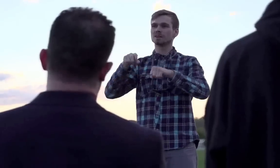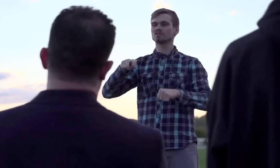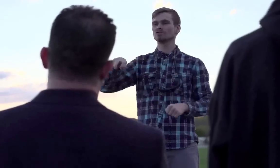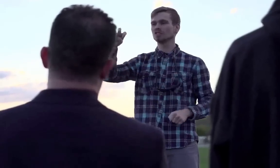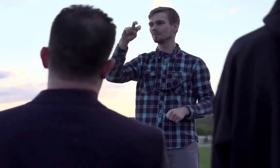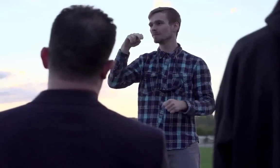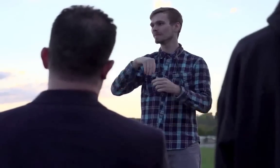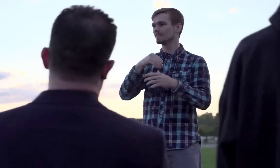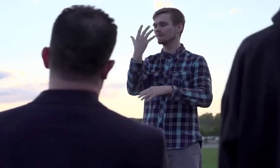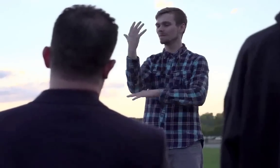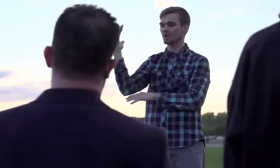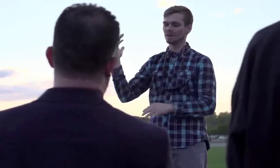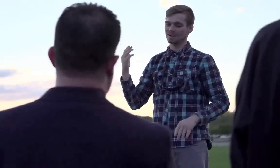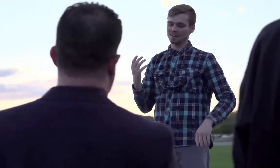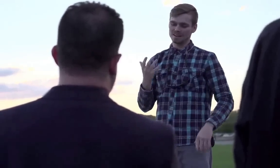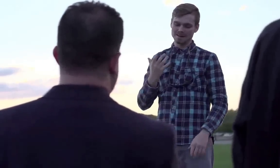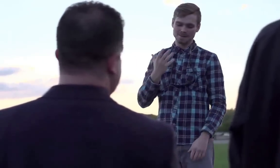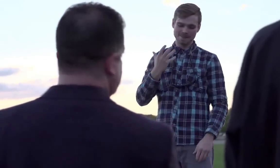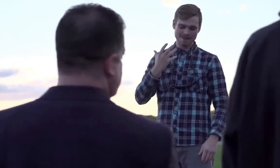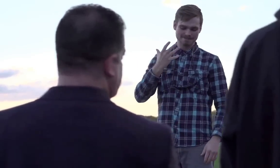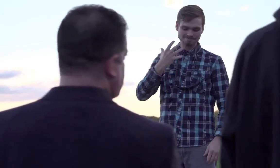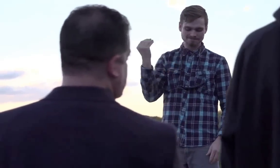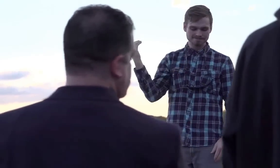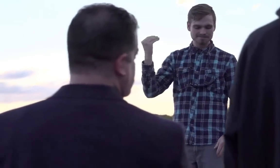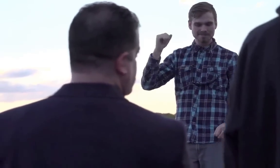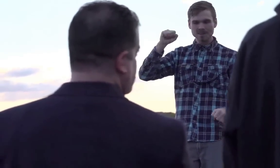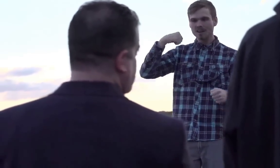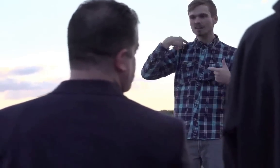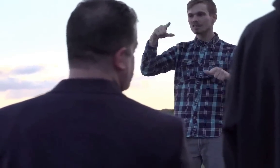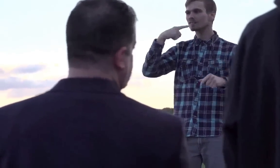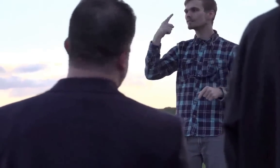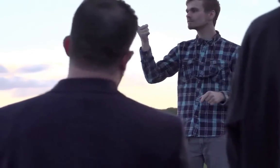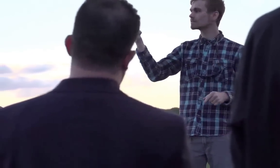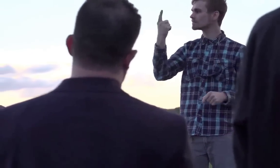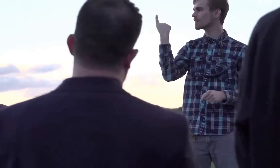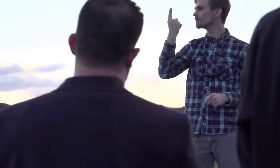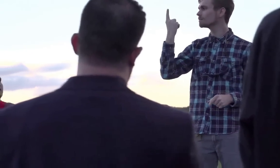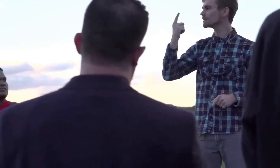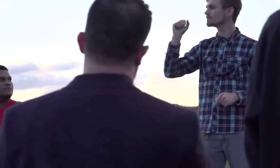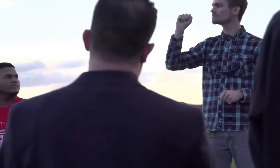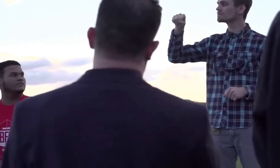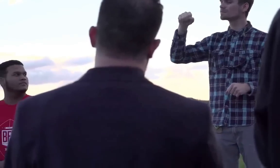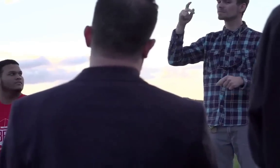And so I don't have that person to go mountain biking with in the forest.